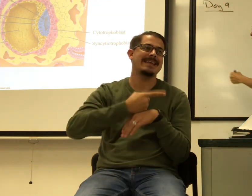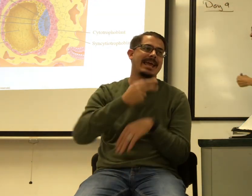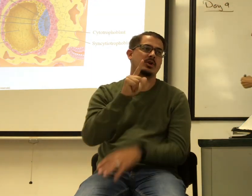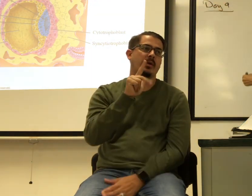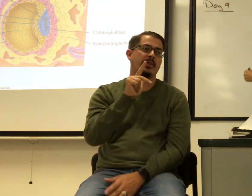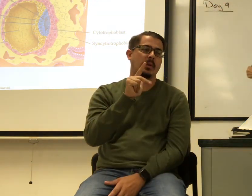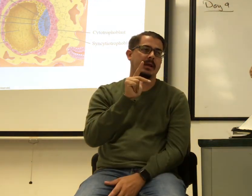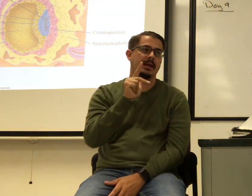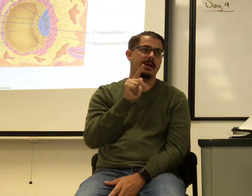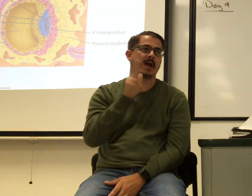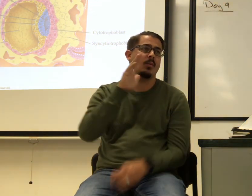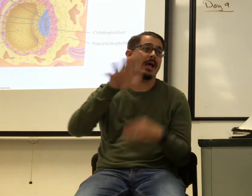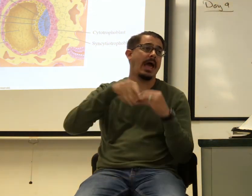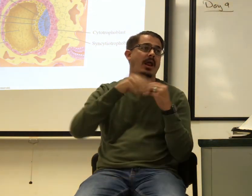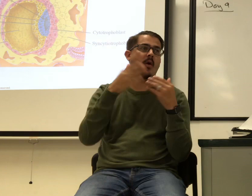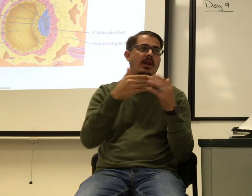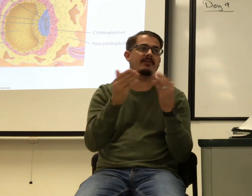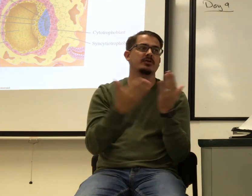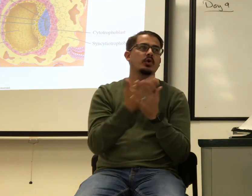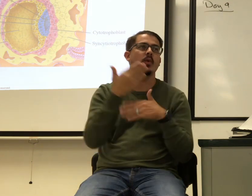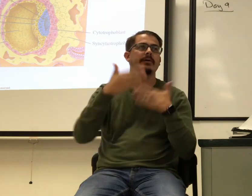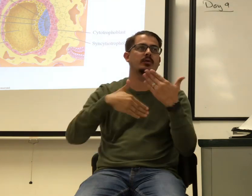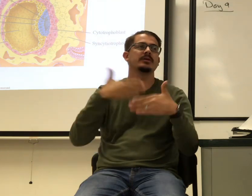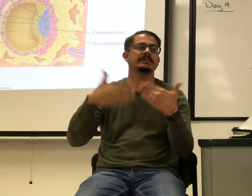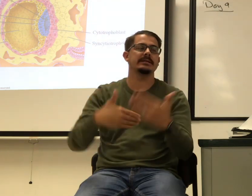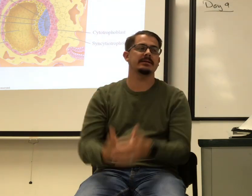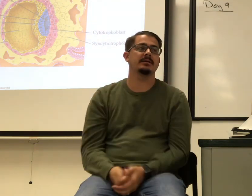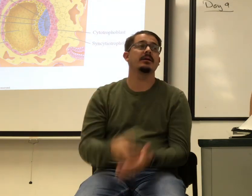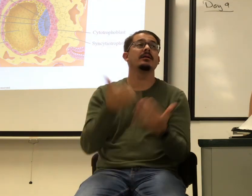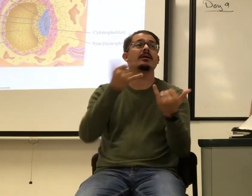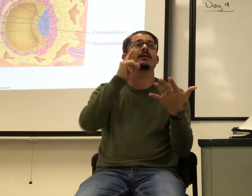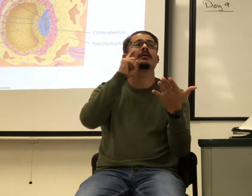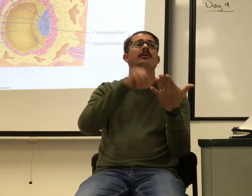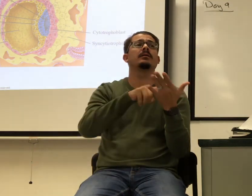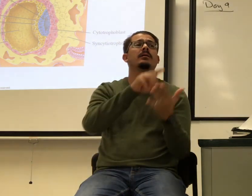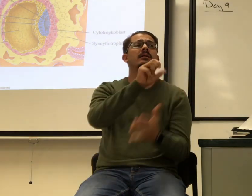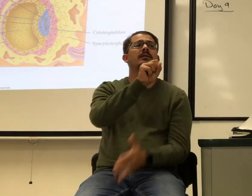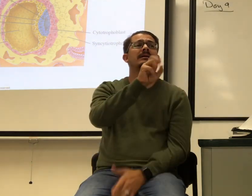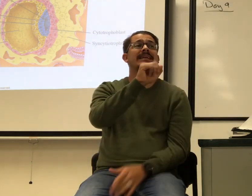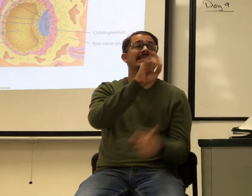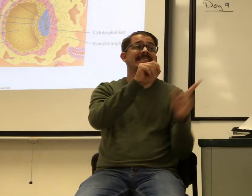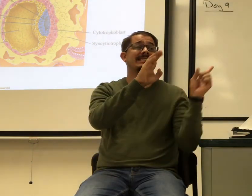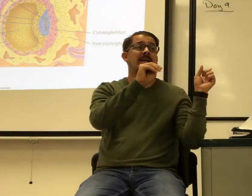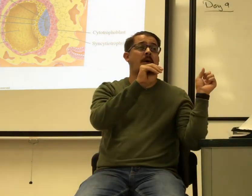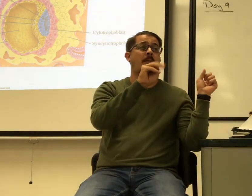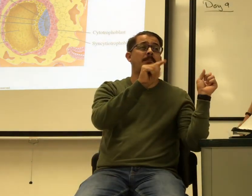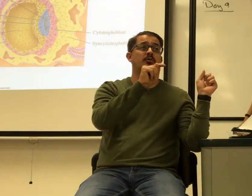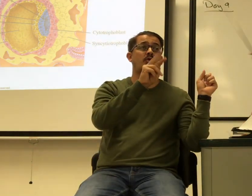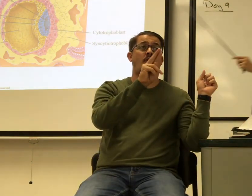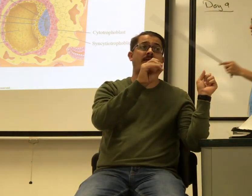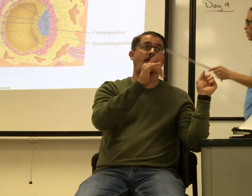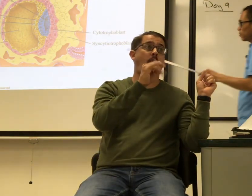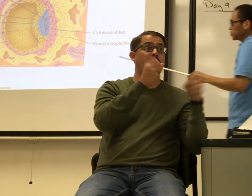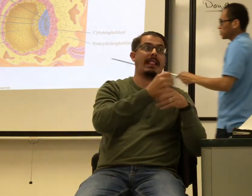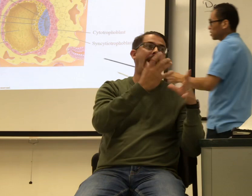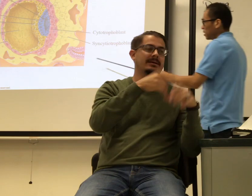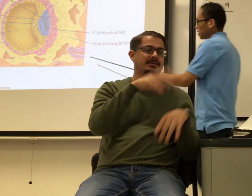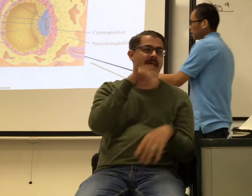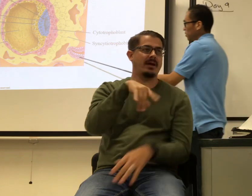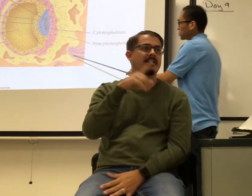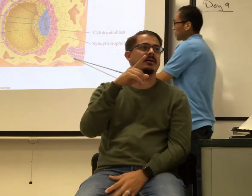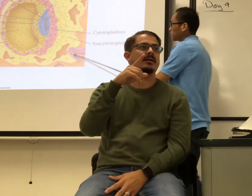I'll just try to add on what's new here as we proceed. Now we see the syncytium trophoblast. It's all the way, all this